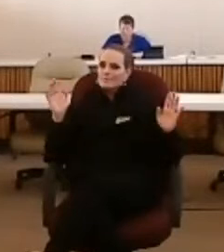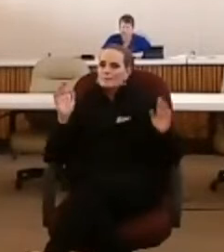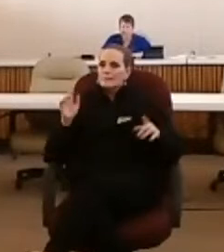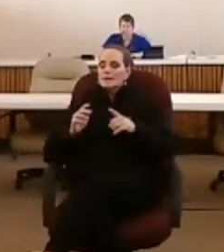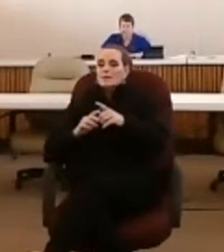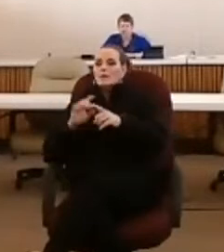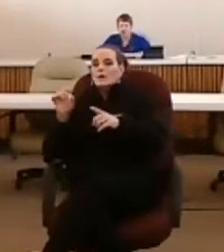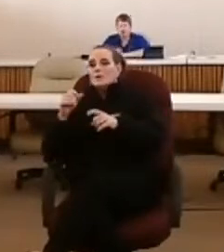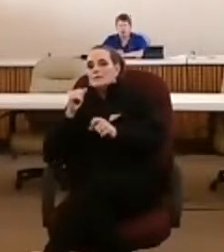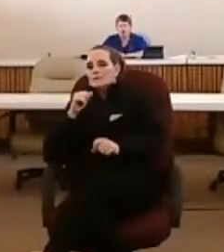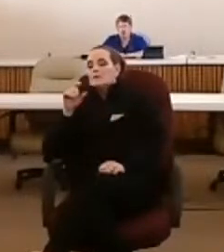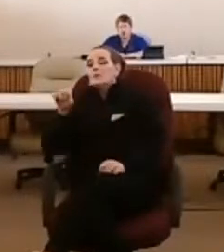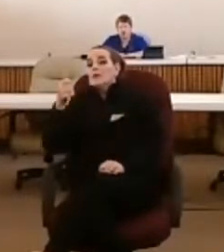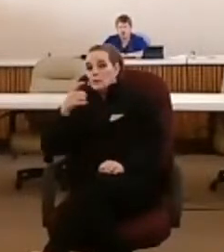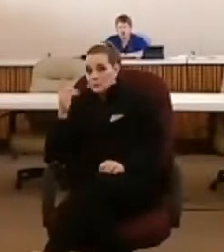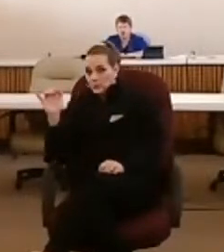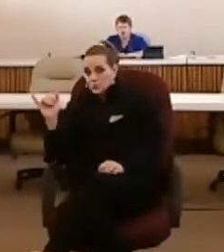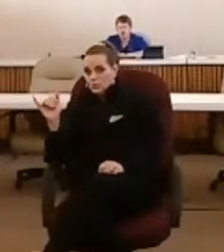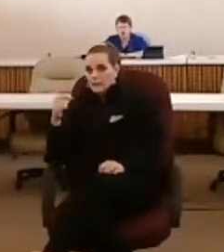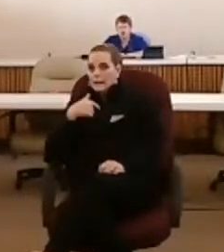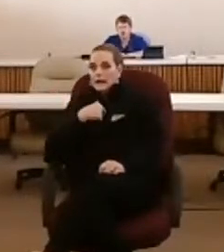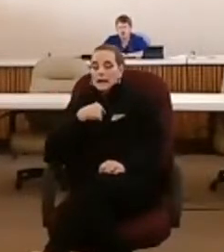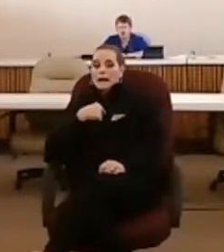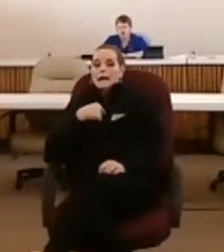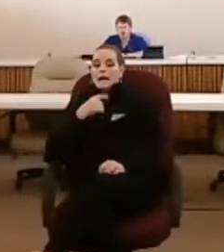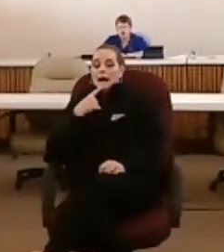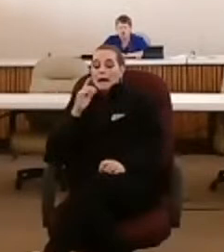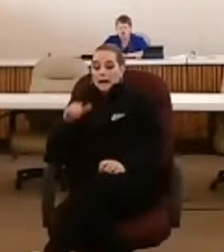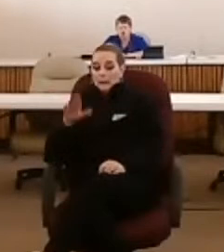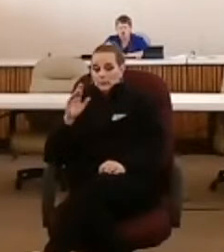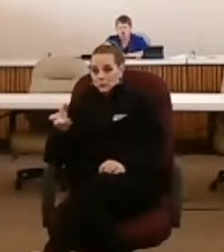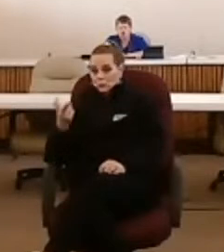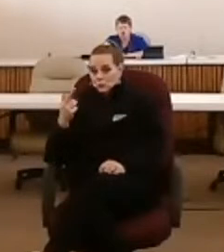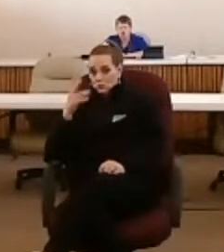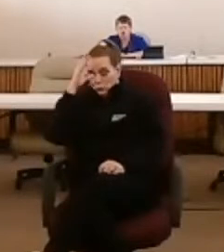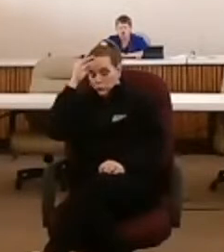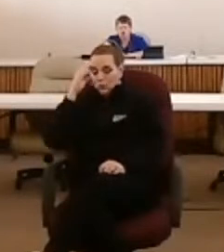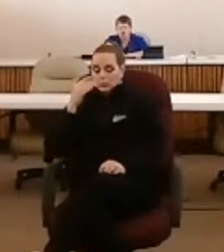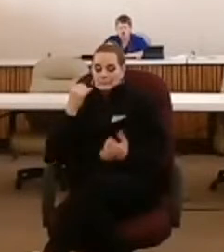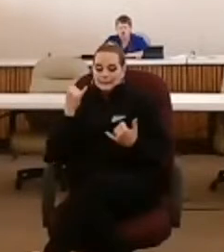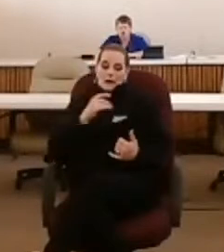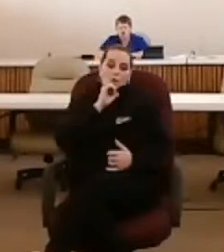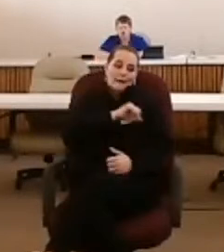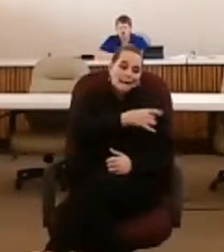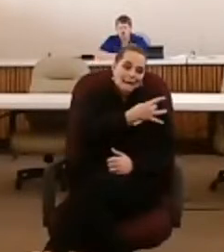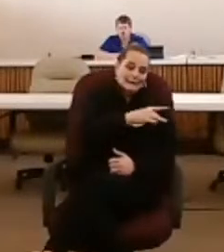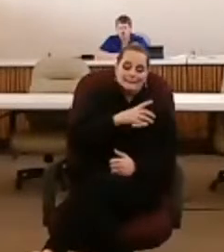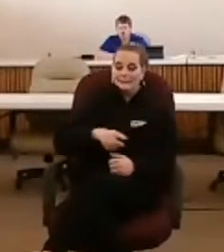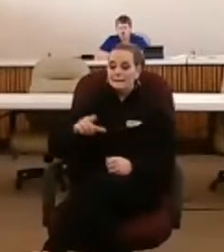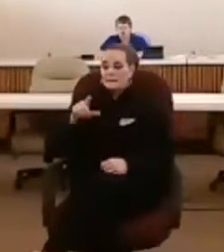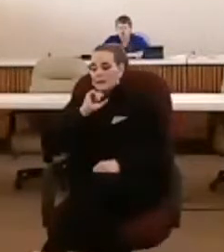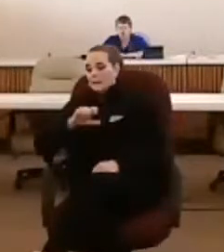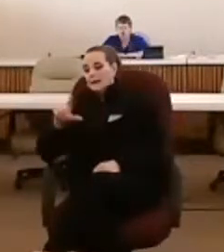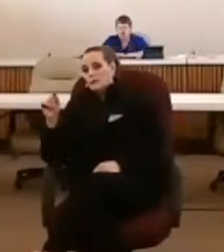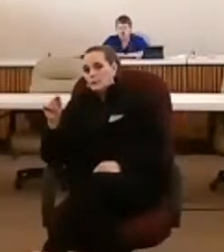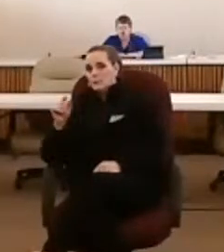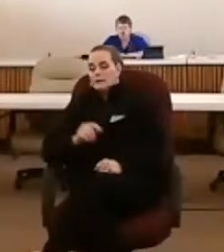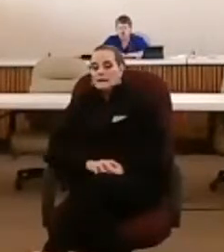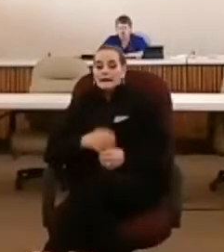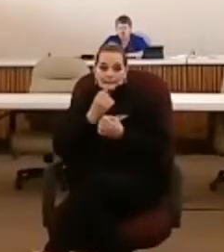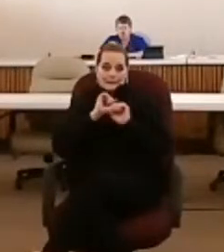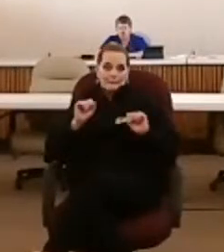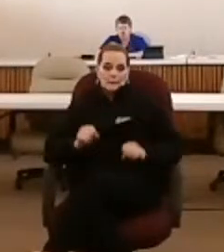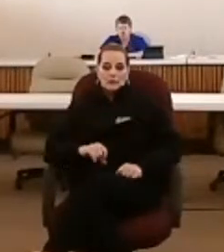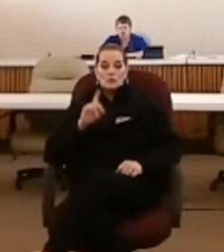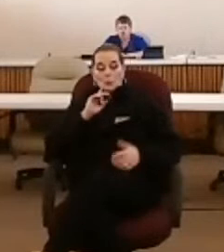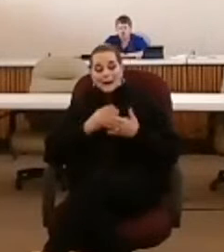other thing, I'm sorry, the other thing too is, I raised two boys, 18 and 21, and the safety factor. So when I bought